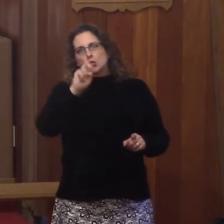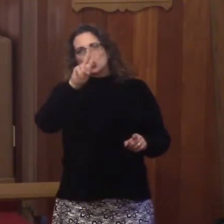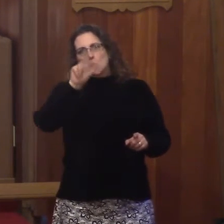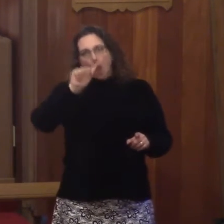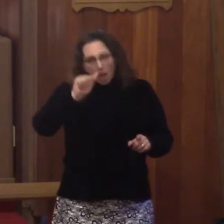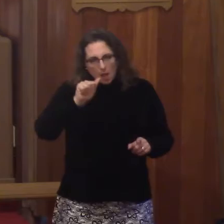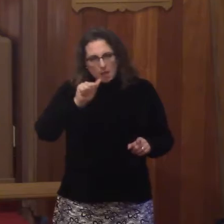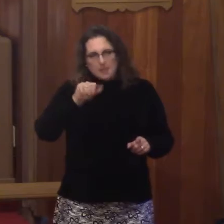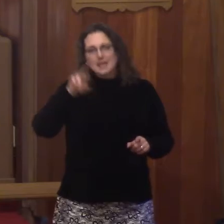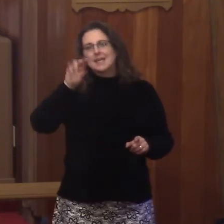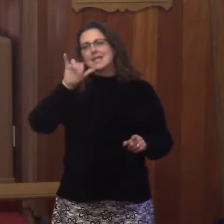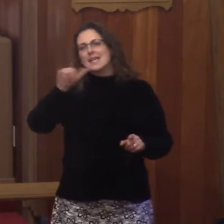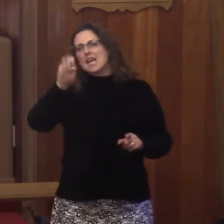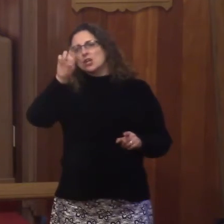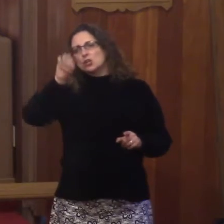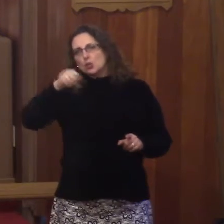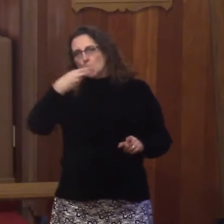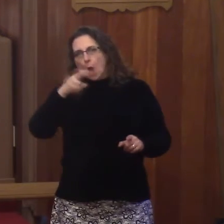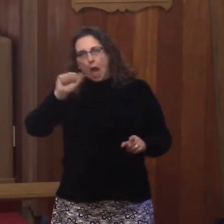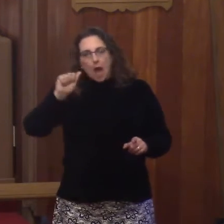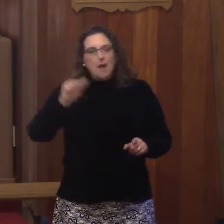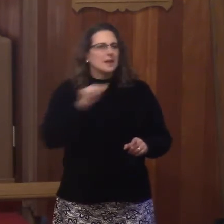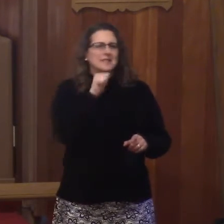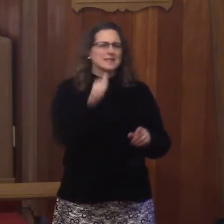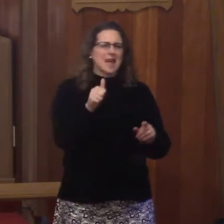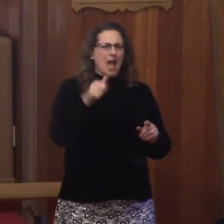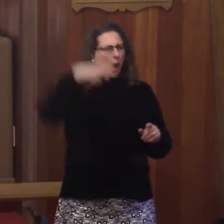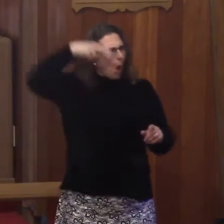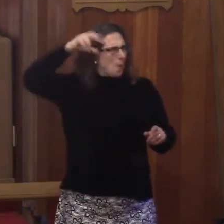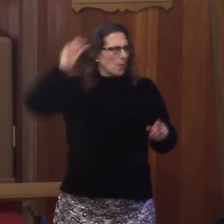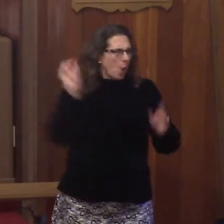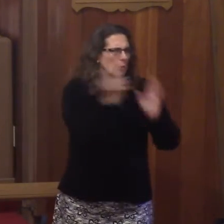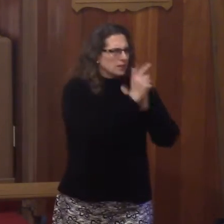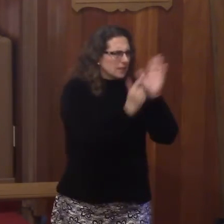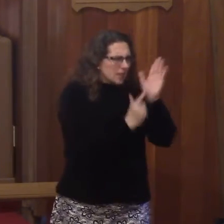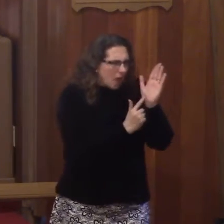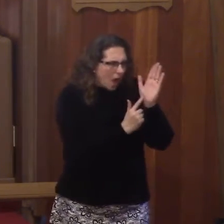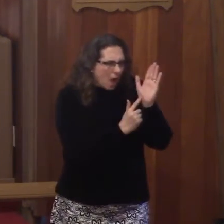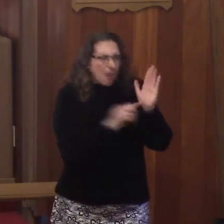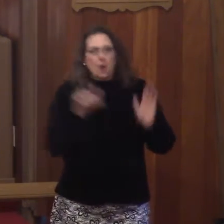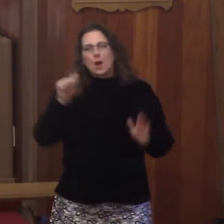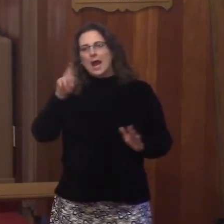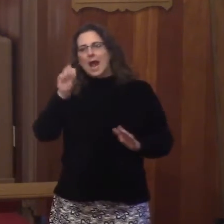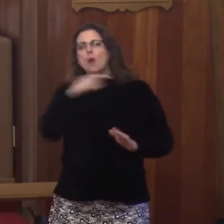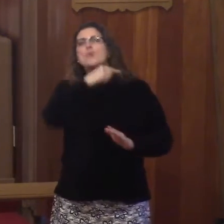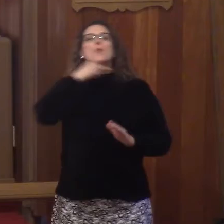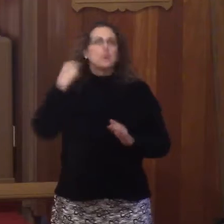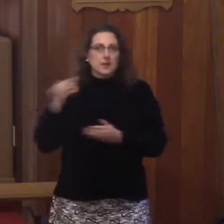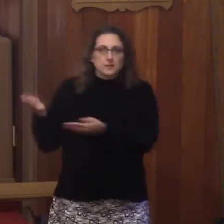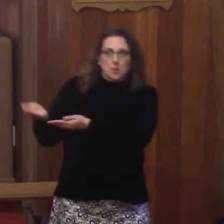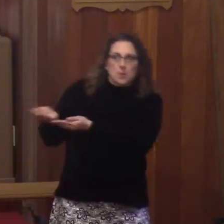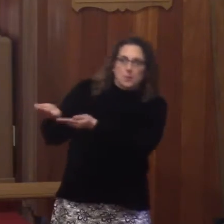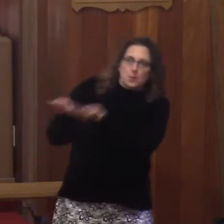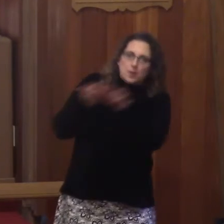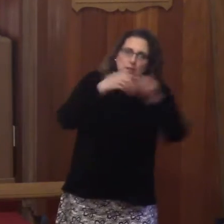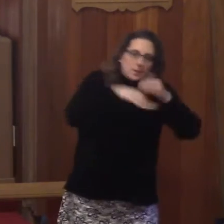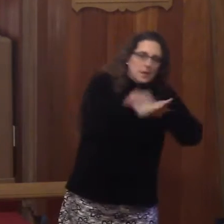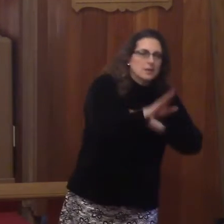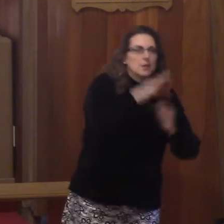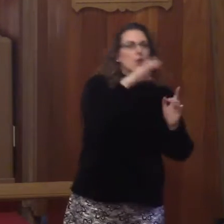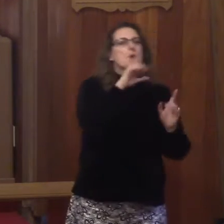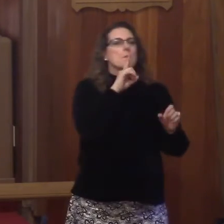Right? It is not Moses the law or Aaron the priest who brings them into the promised land. But Joshua,